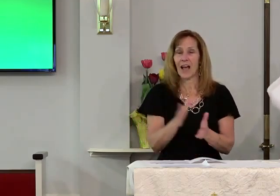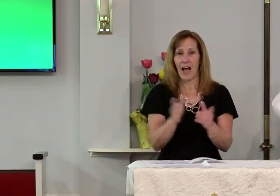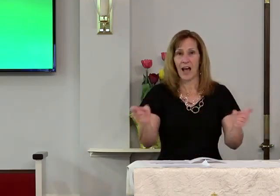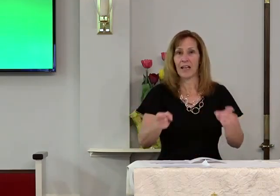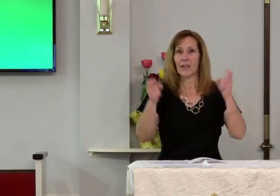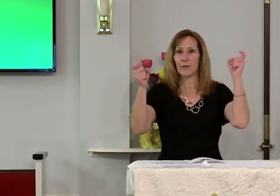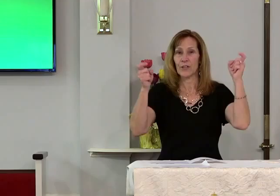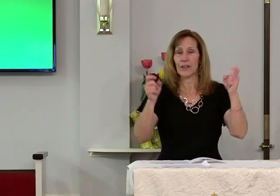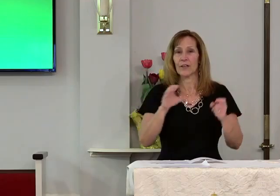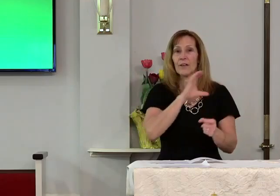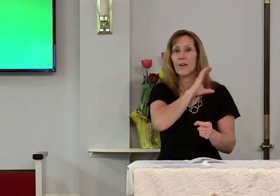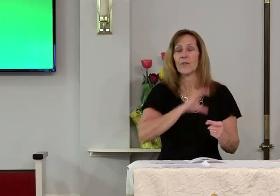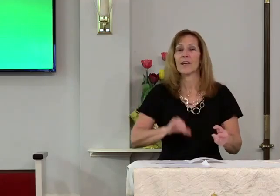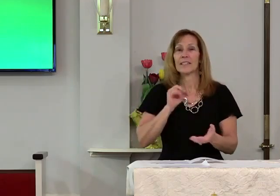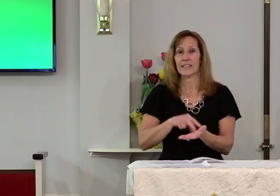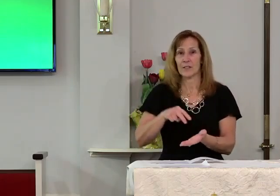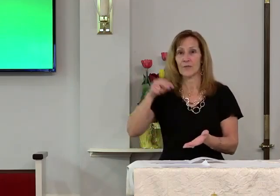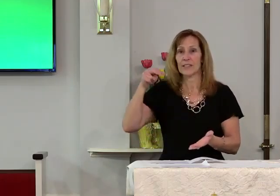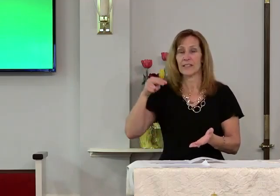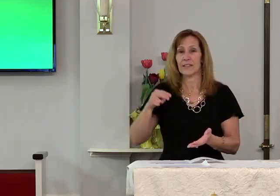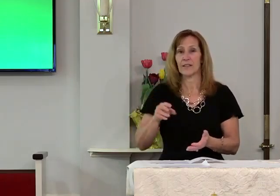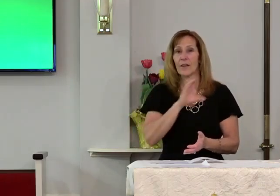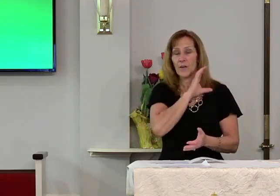Alleluia, Christ is risen!